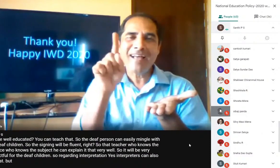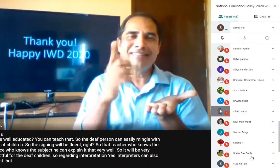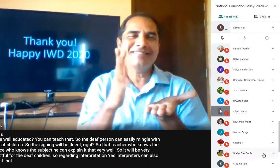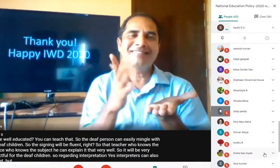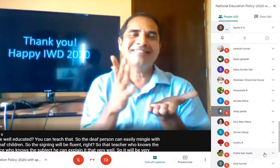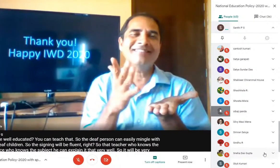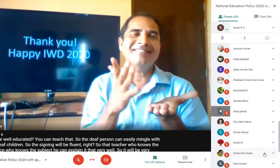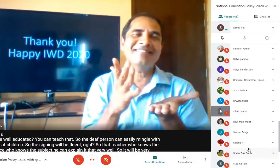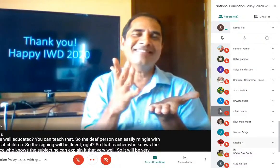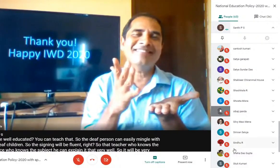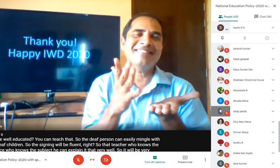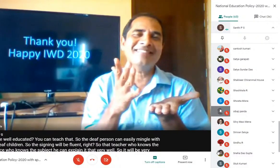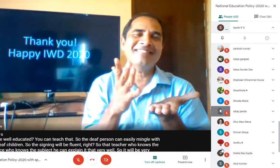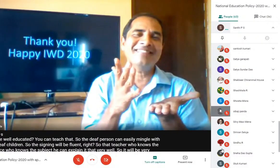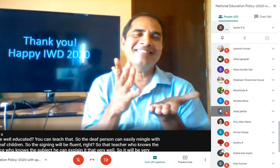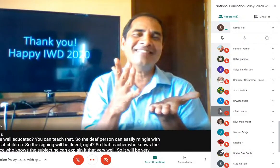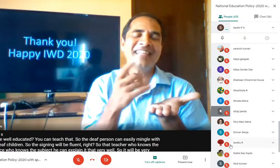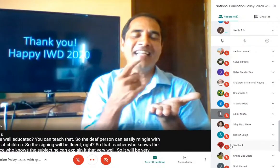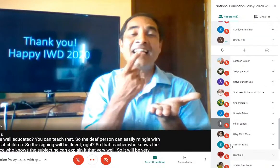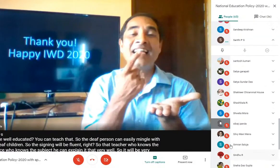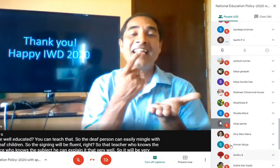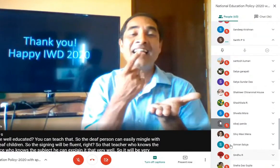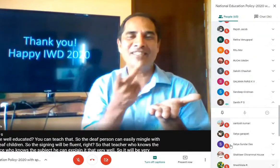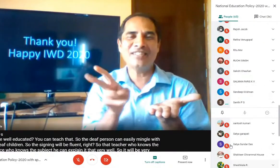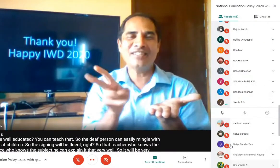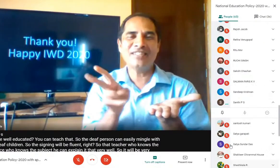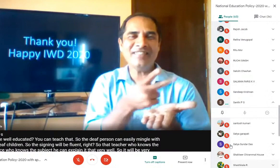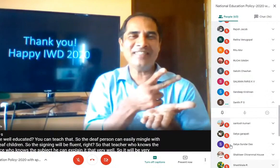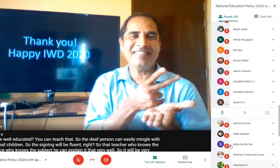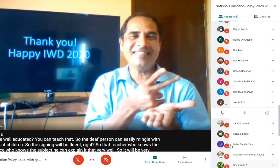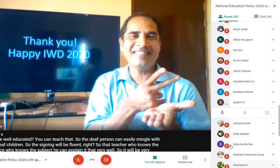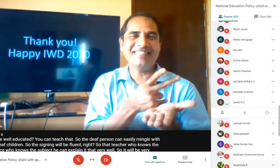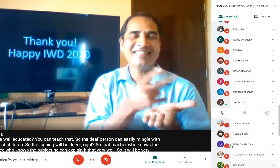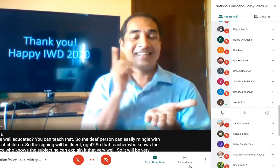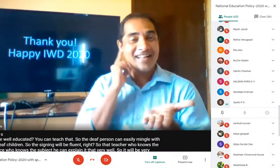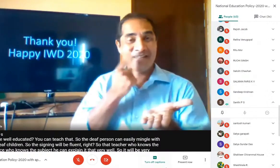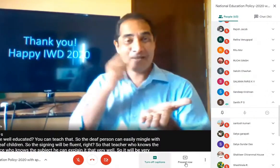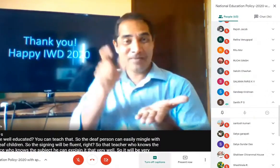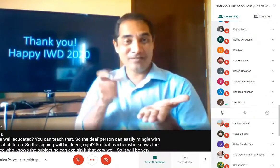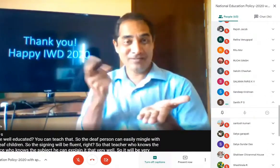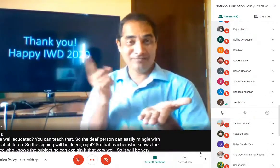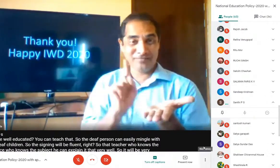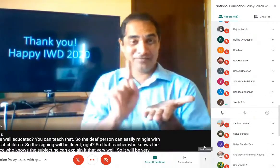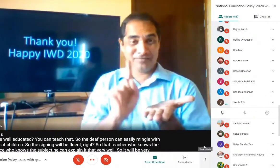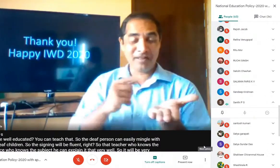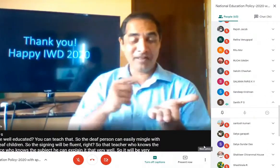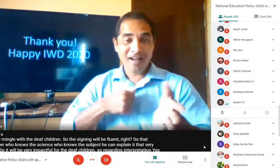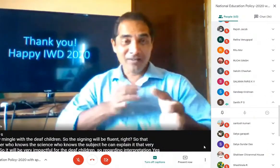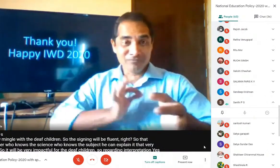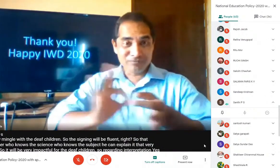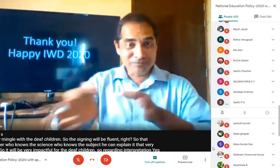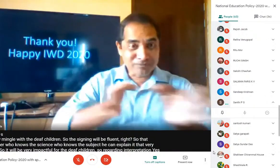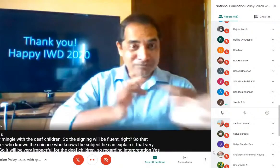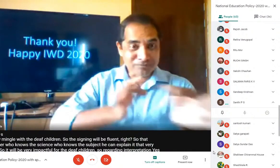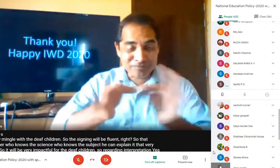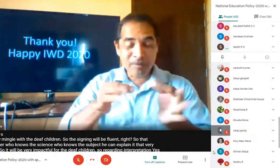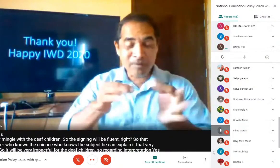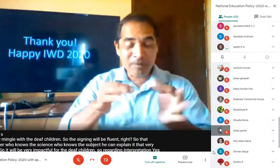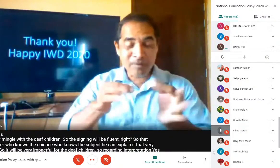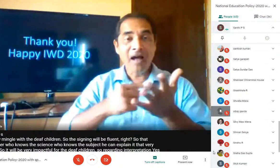as you say, the spiciness of the food, like that, the spiciness is different when a deaf interpreter and a hearing